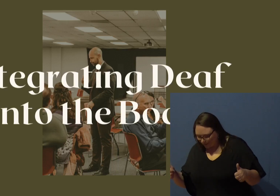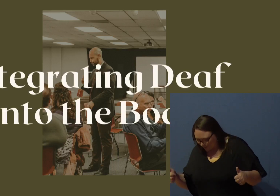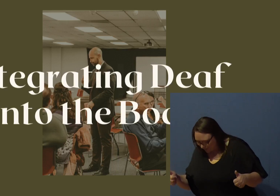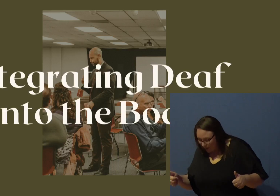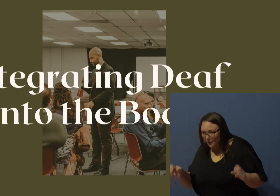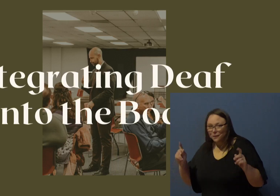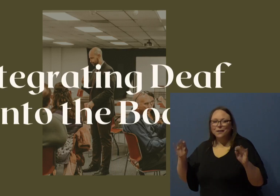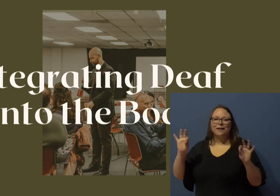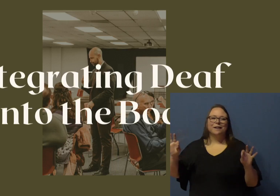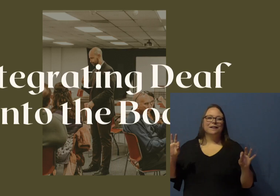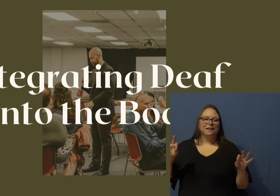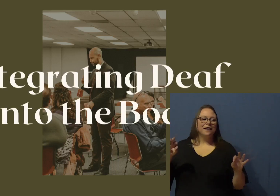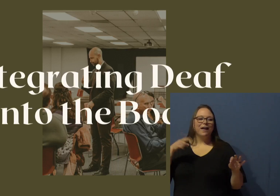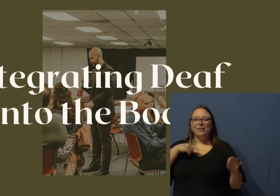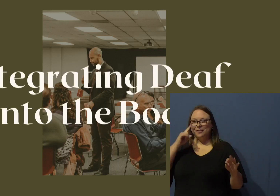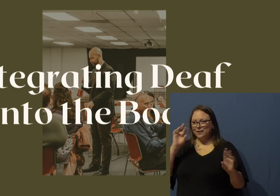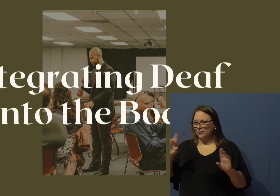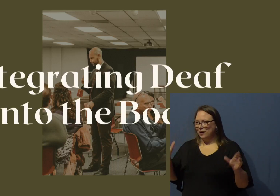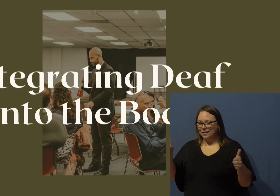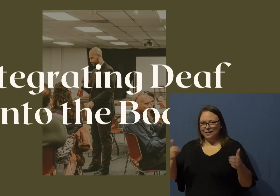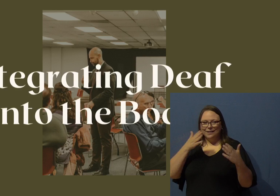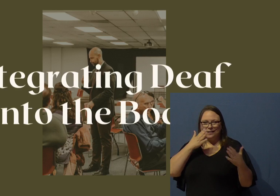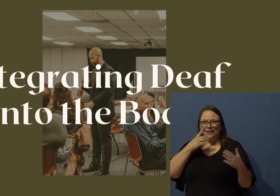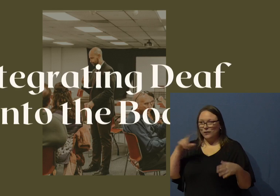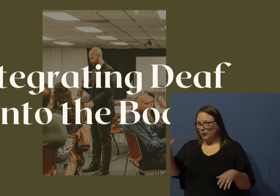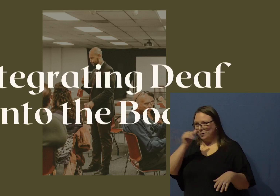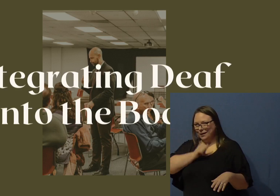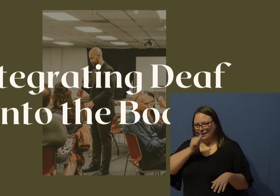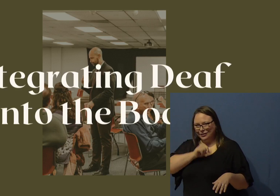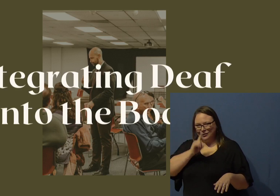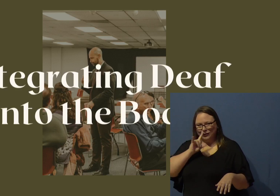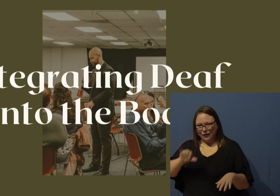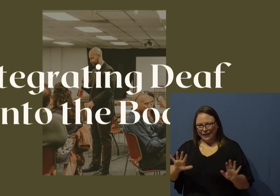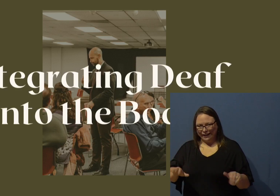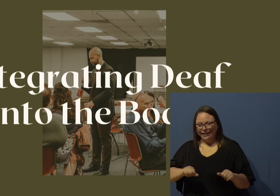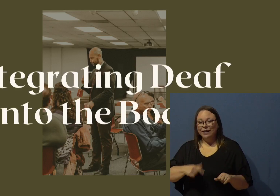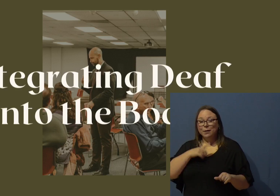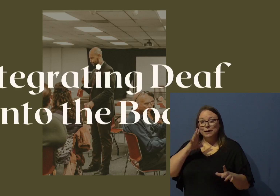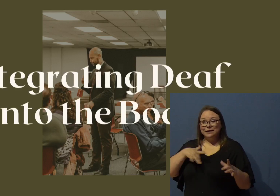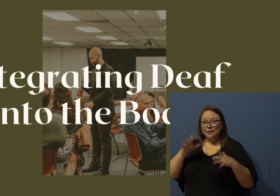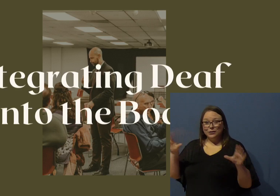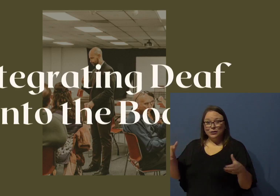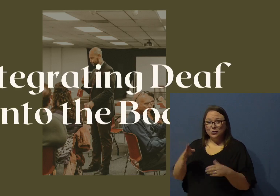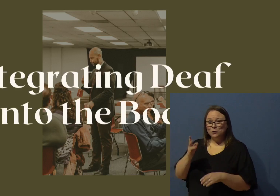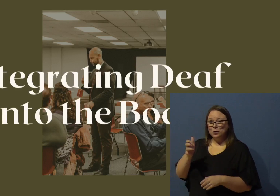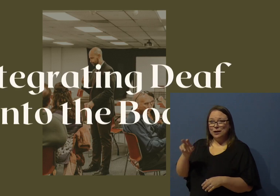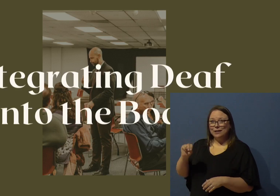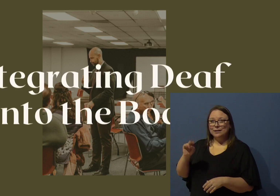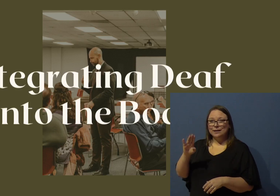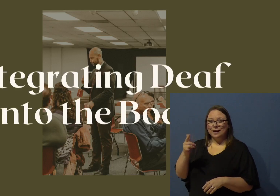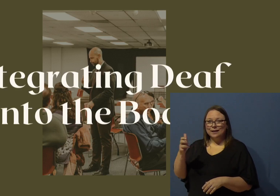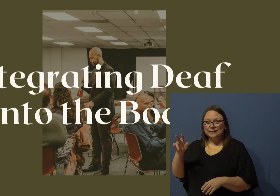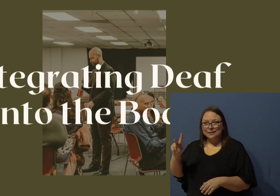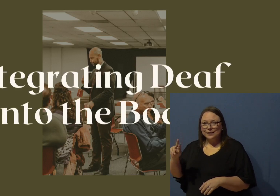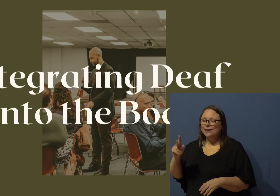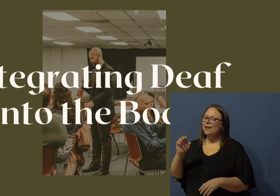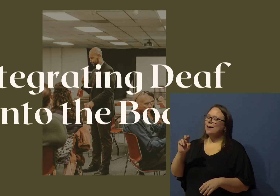Okay, it sounds like we're all set. Thank you for your patience on that. I'm excited to introduce Brandon Gaskin. Brandon is deaf. He